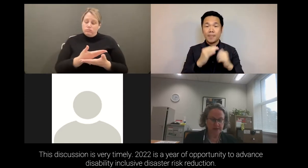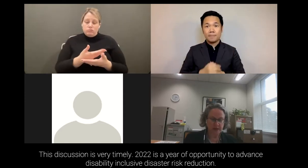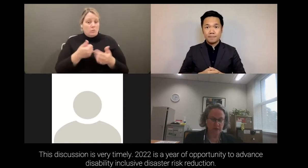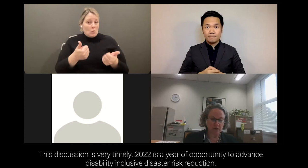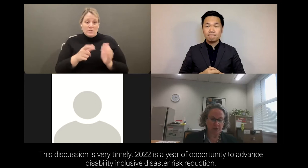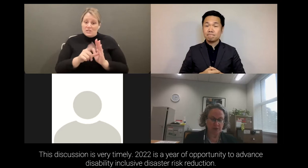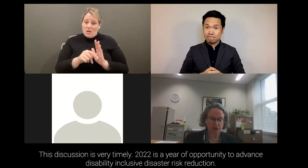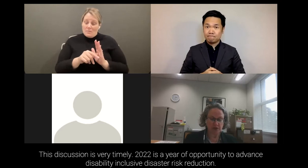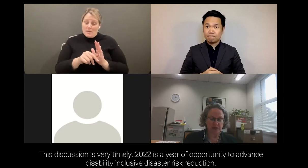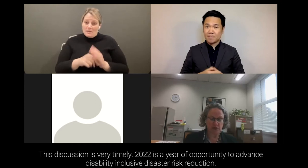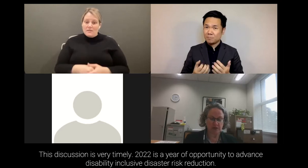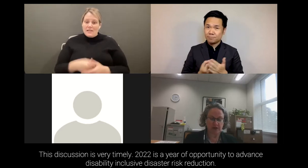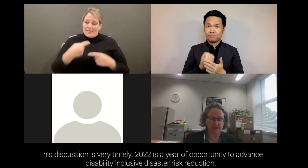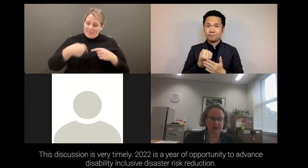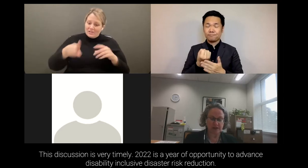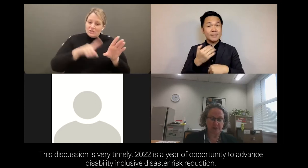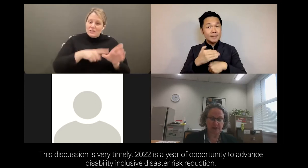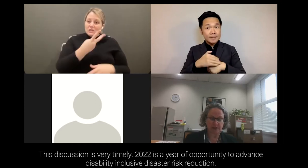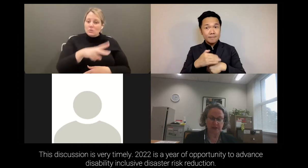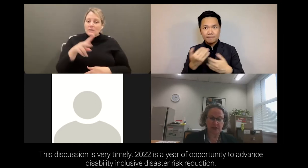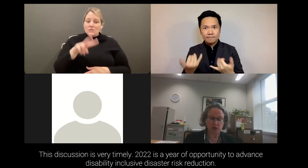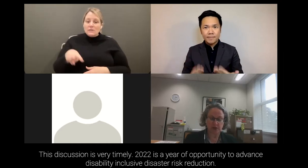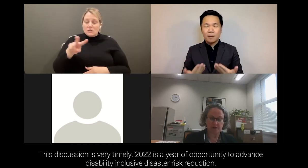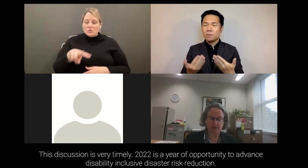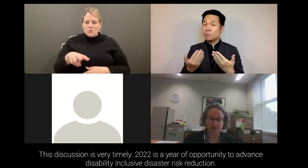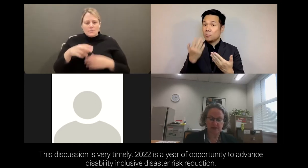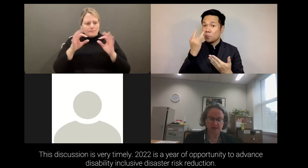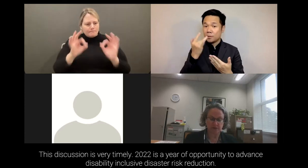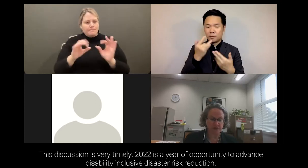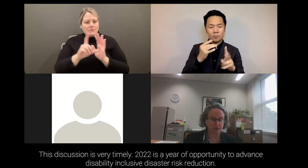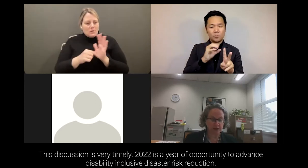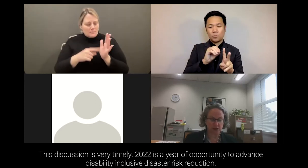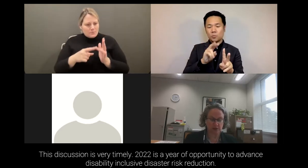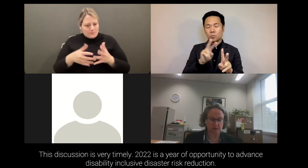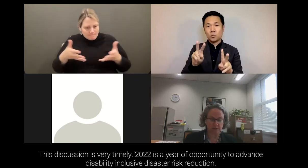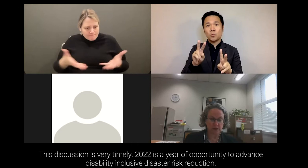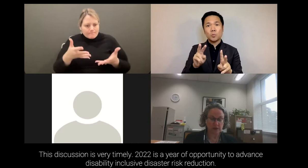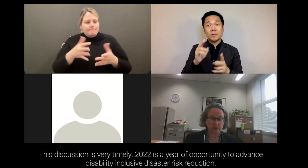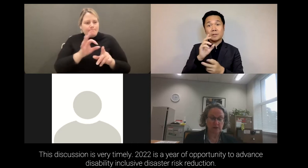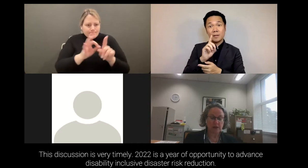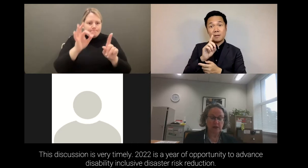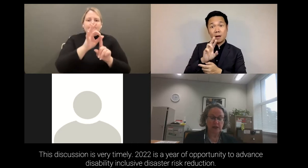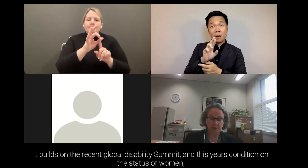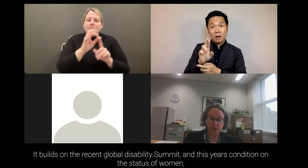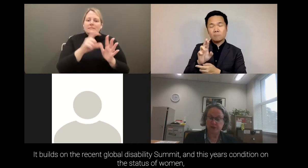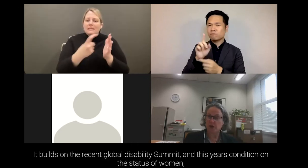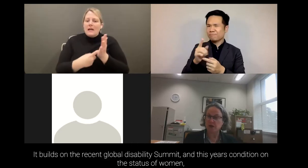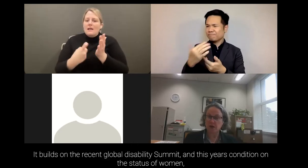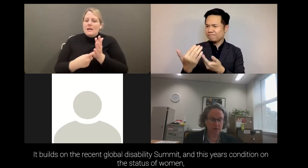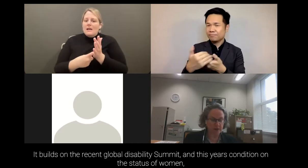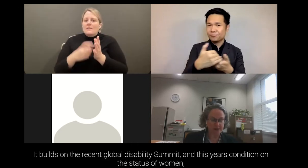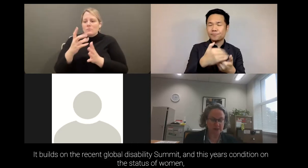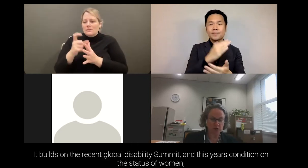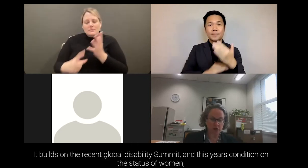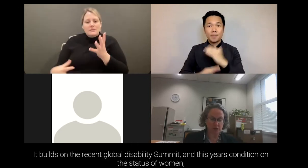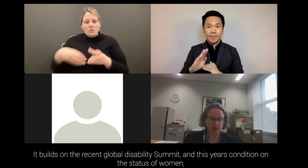2022 is a year of opportunity to advance disability inclusive disaster risk reduction. It builds on